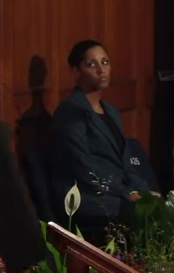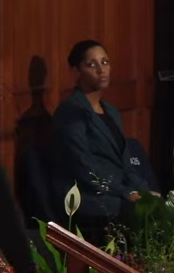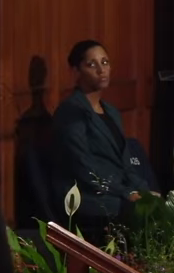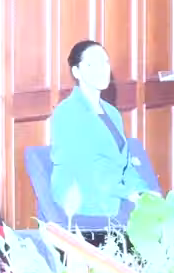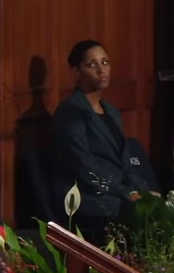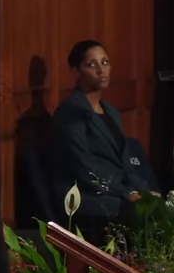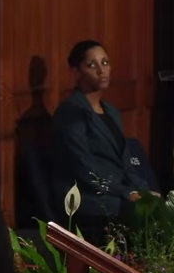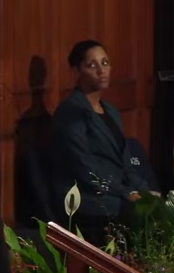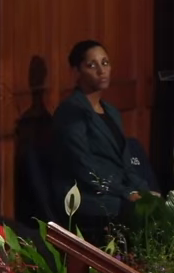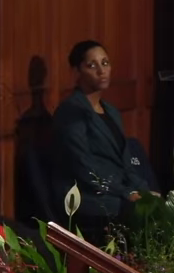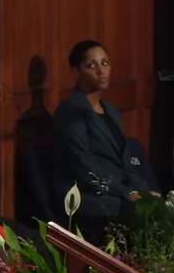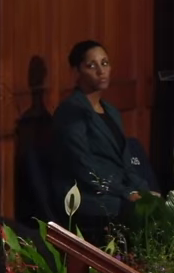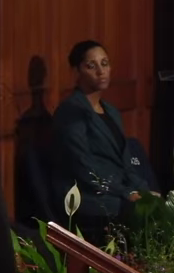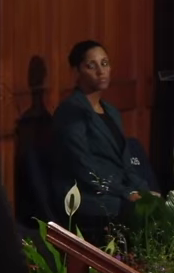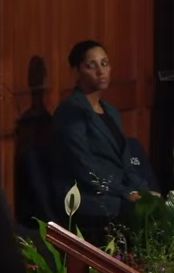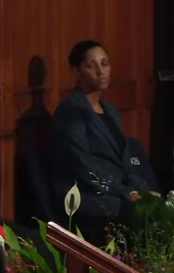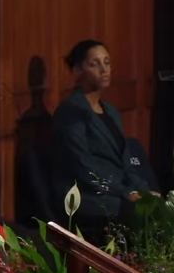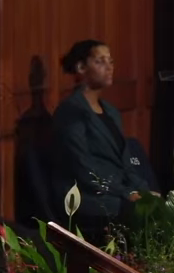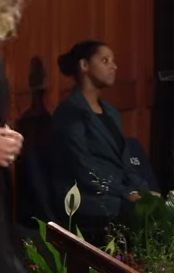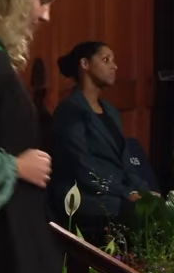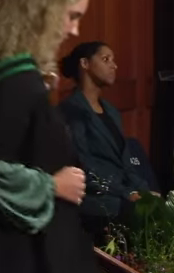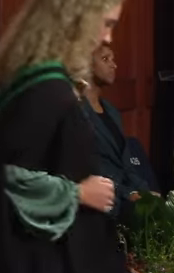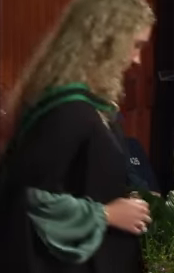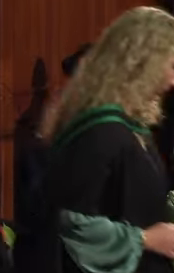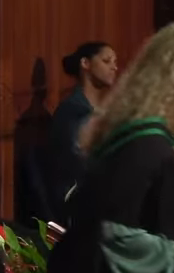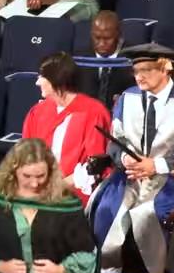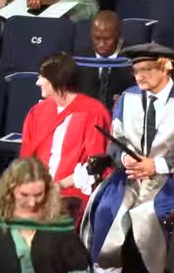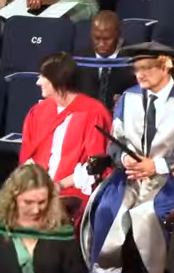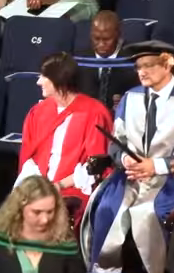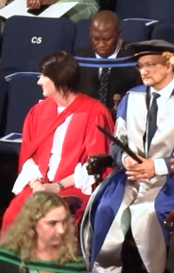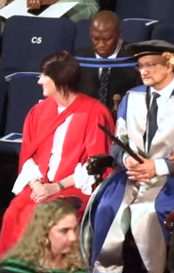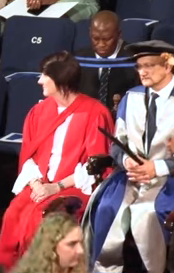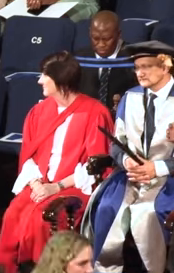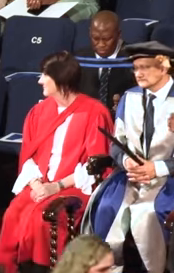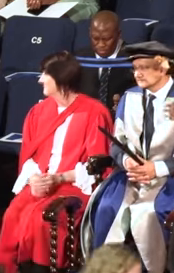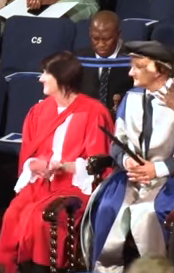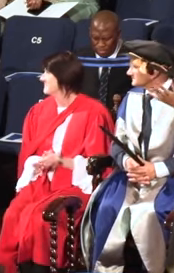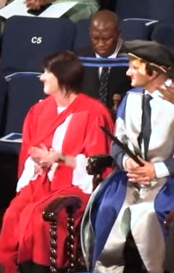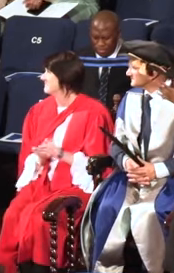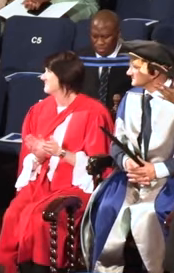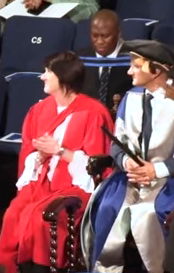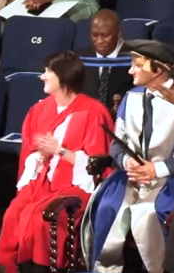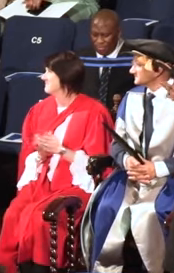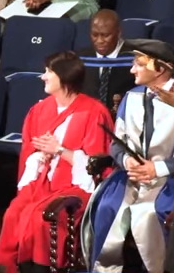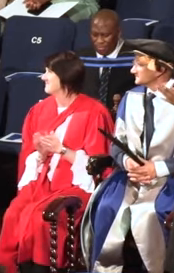For a Bachelor of Science, Honors in Quantity Surveying, Cedric Sebastian Landis.